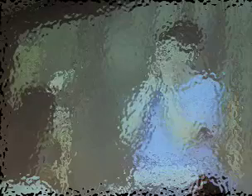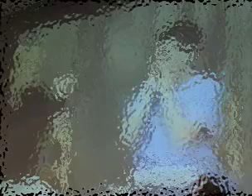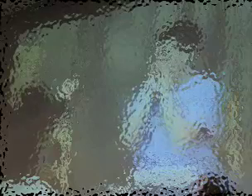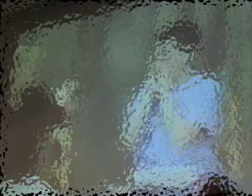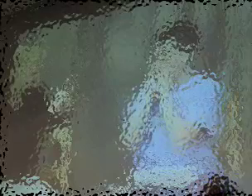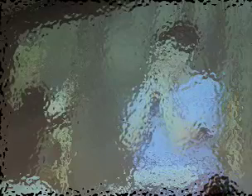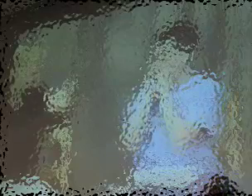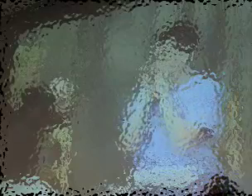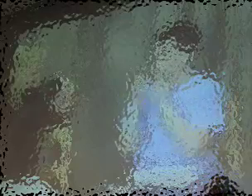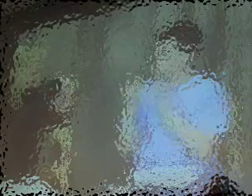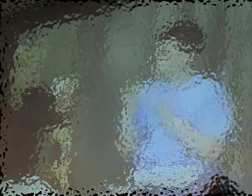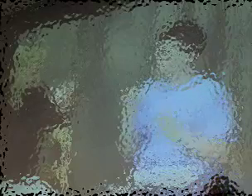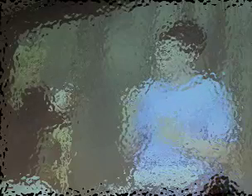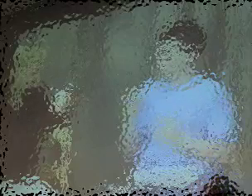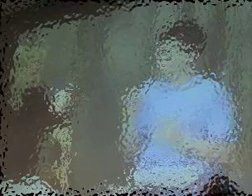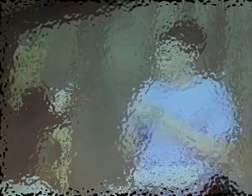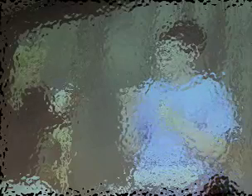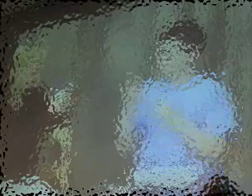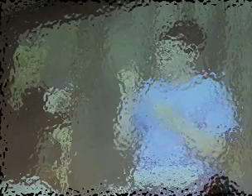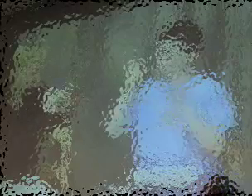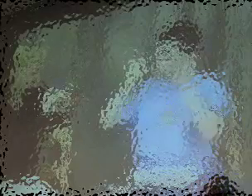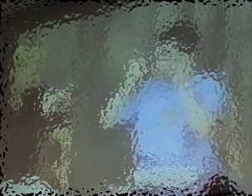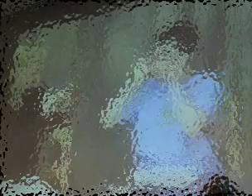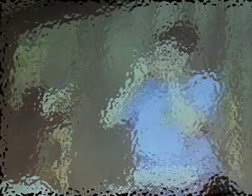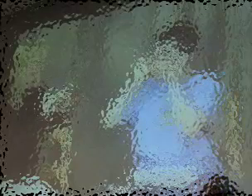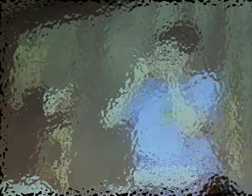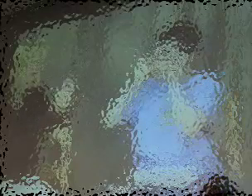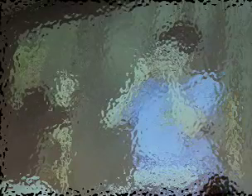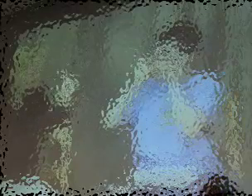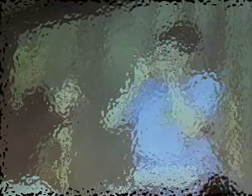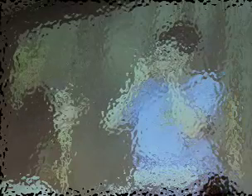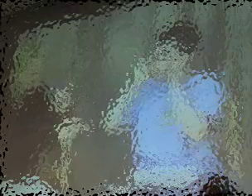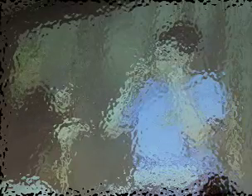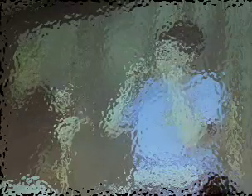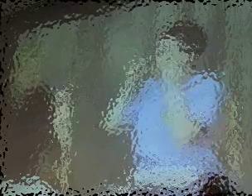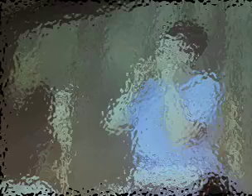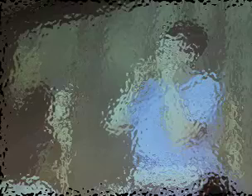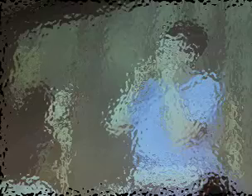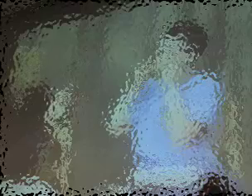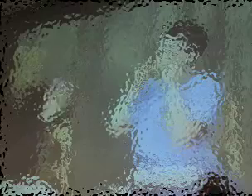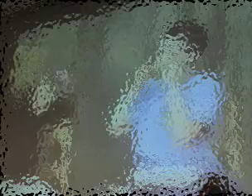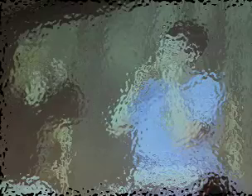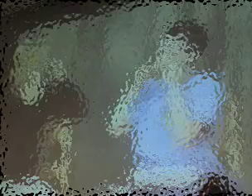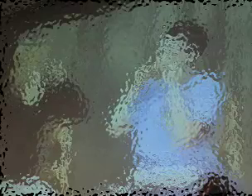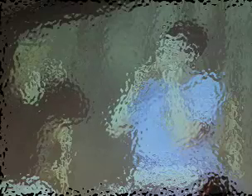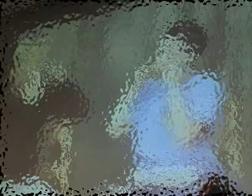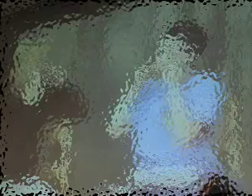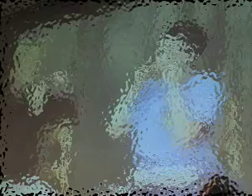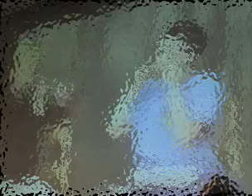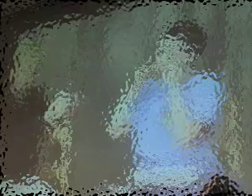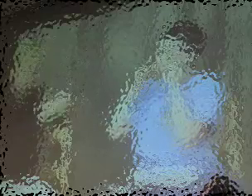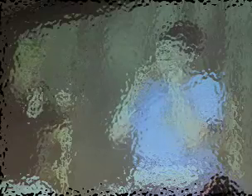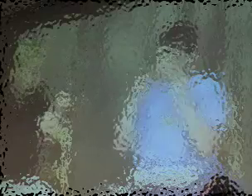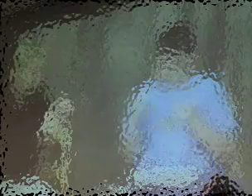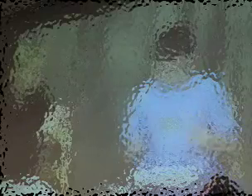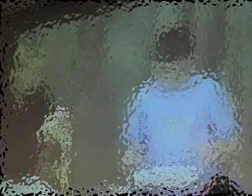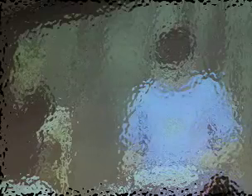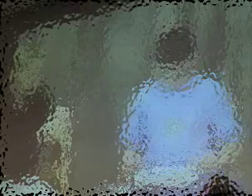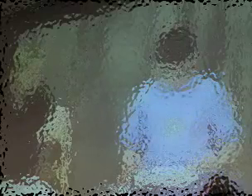There's this pit in between the snake's face. It's like these little holes. Where is it? Right here on the cheek. Okay.